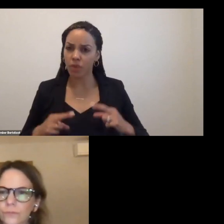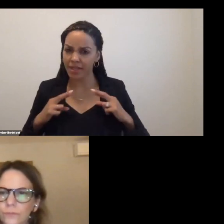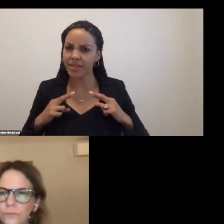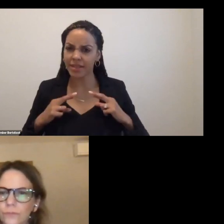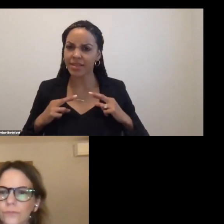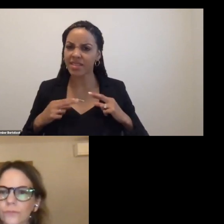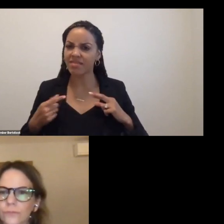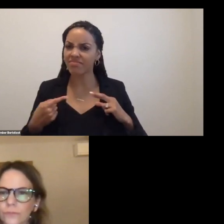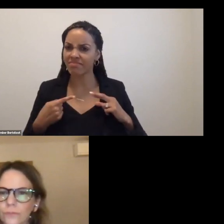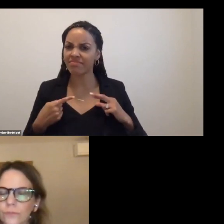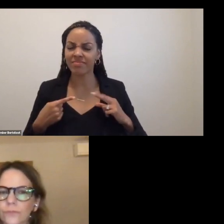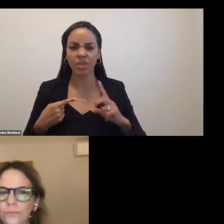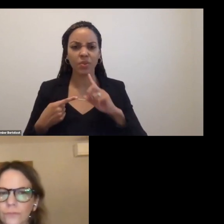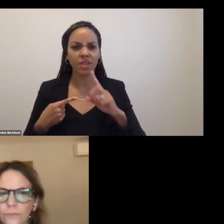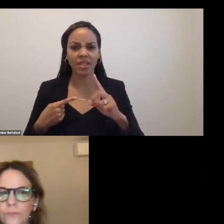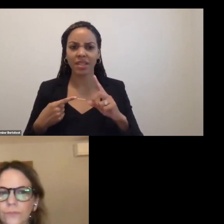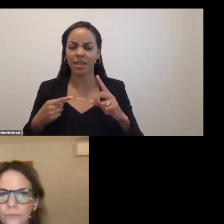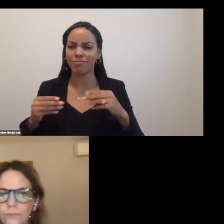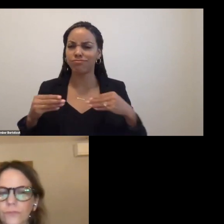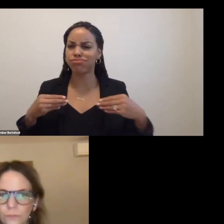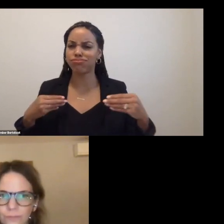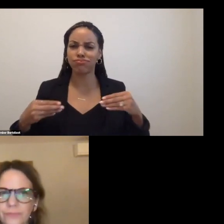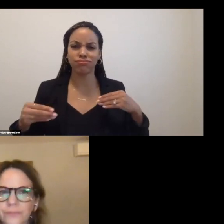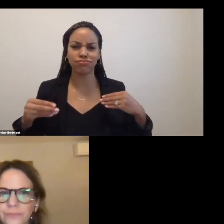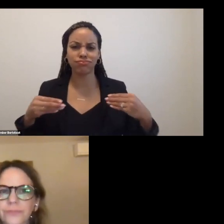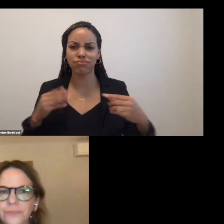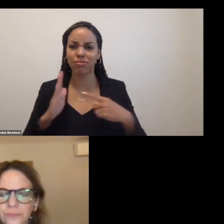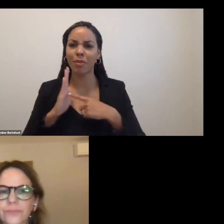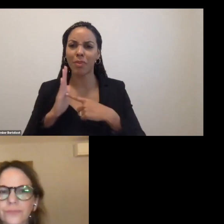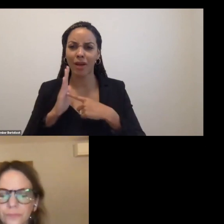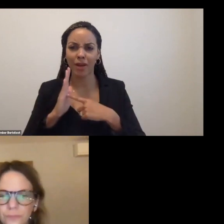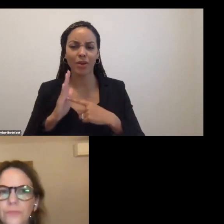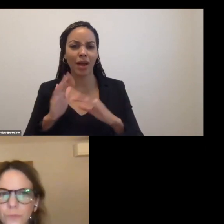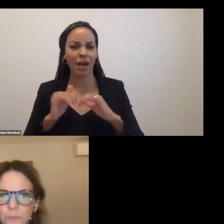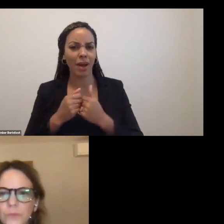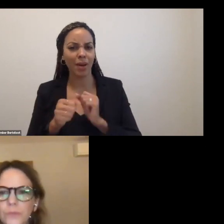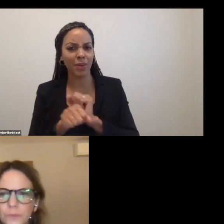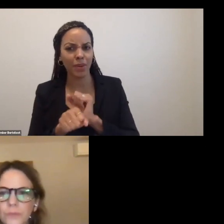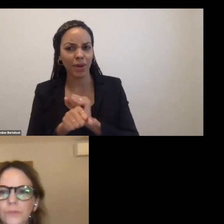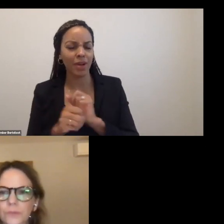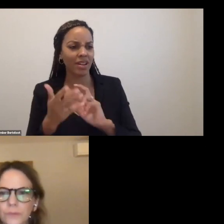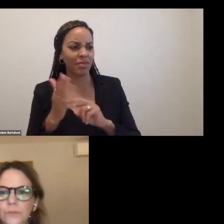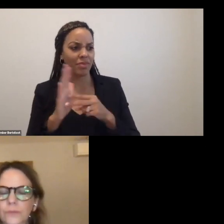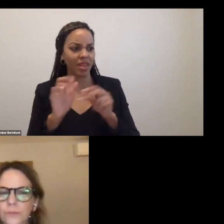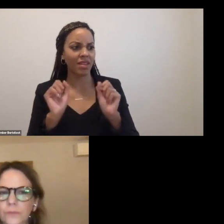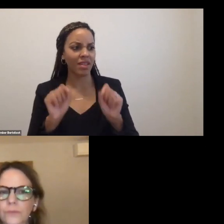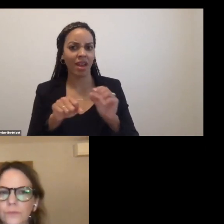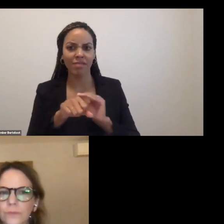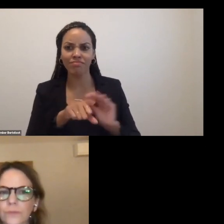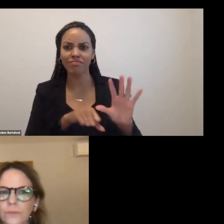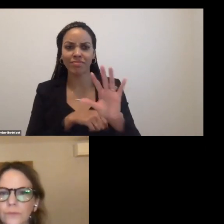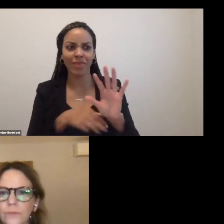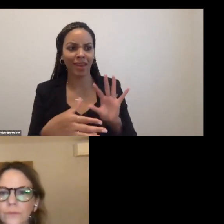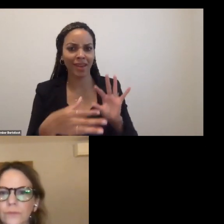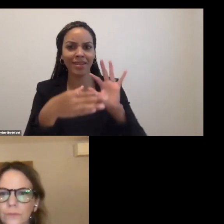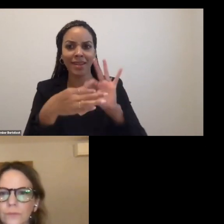an incredibly flexible model of working, so they can in fact connect to many